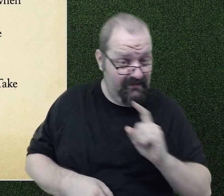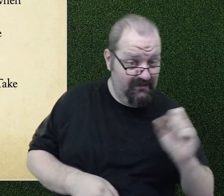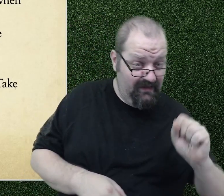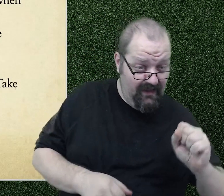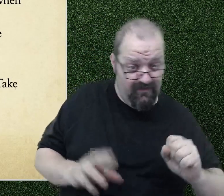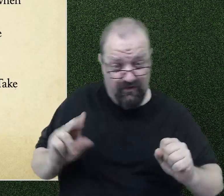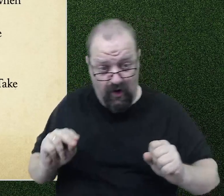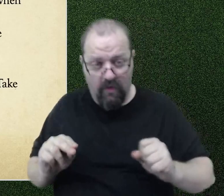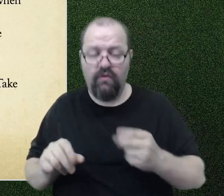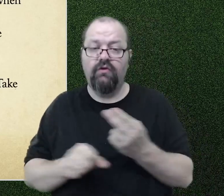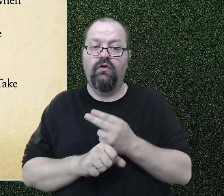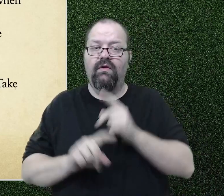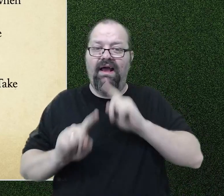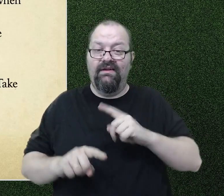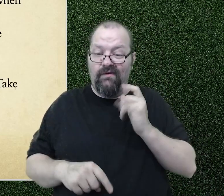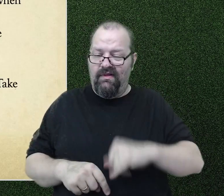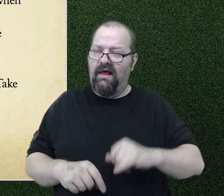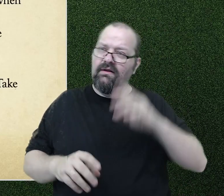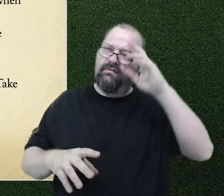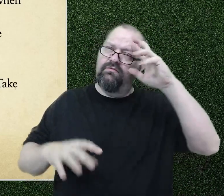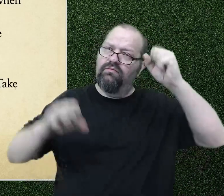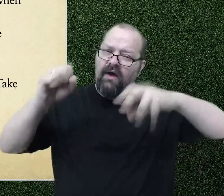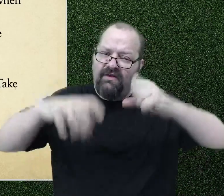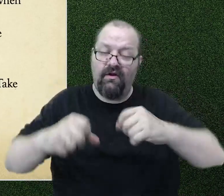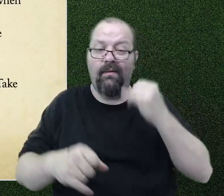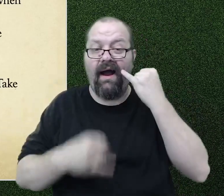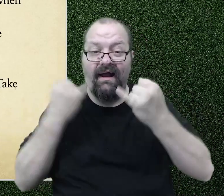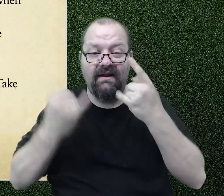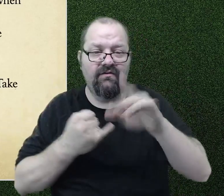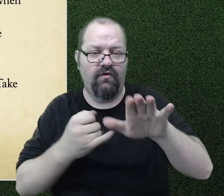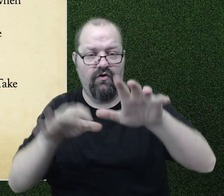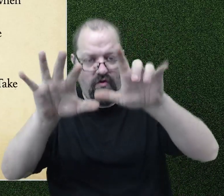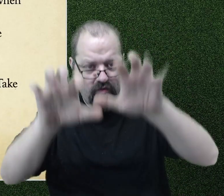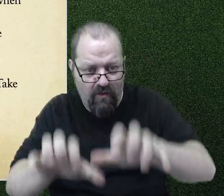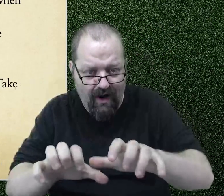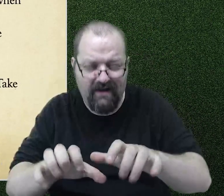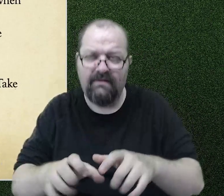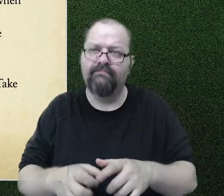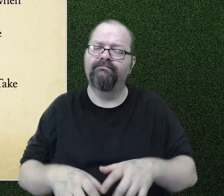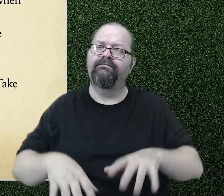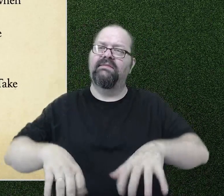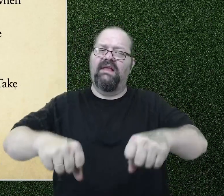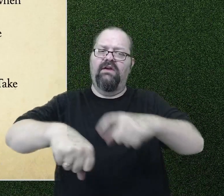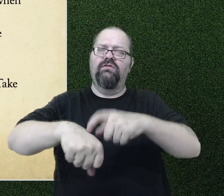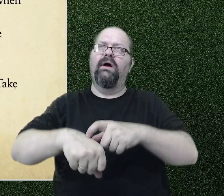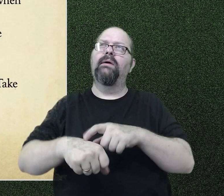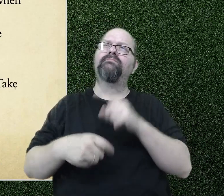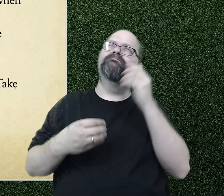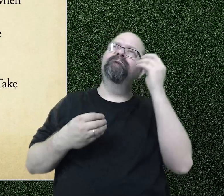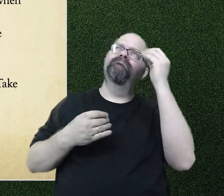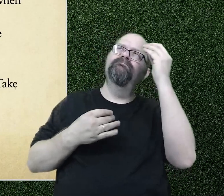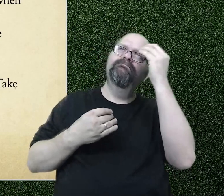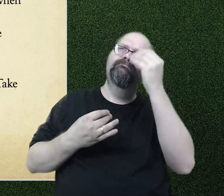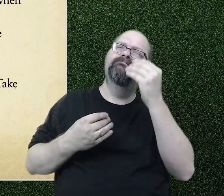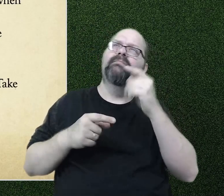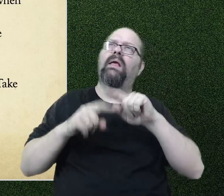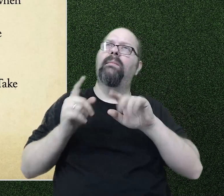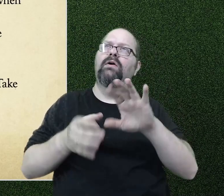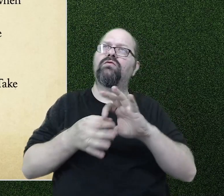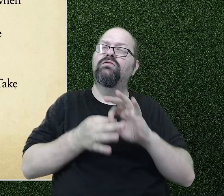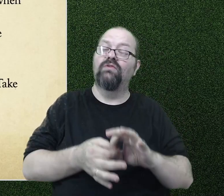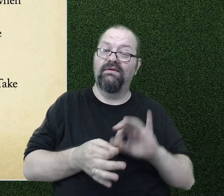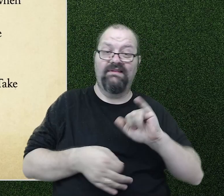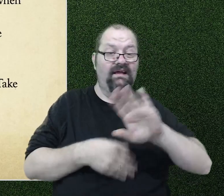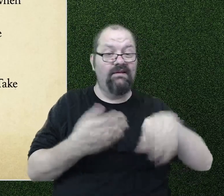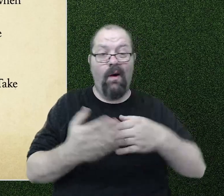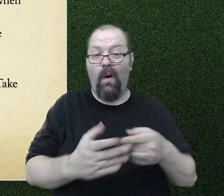questions to brainstorm ideas for your writing. Take your time and really think about your sources. This is the whole point of secondary sources.